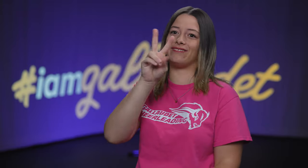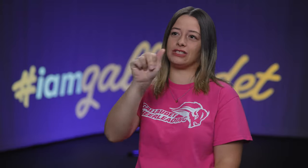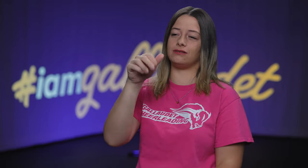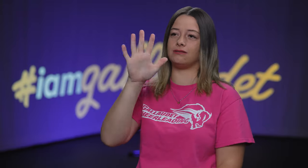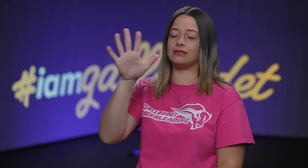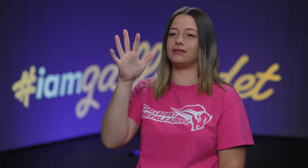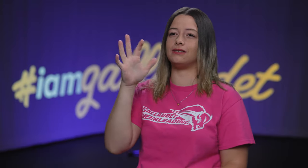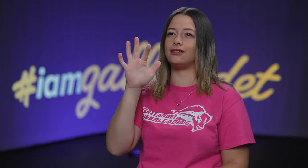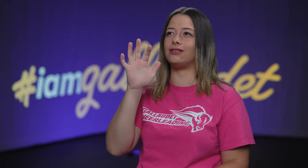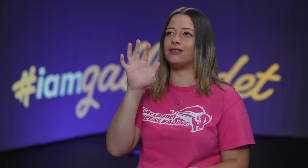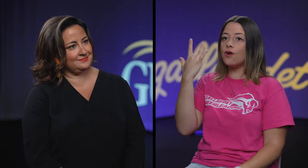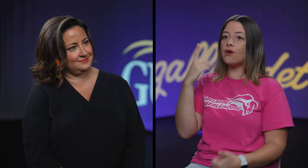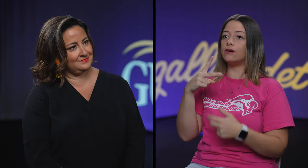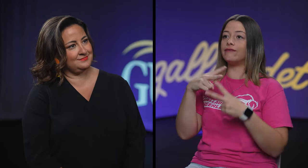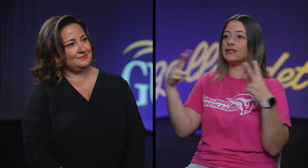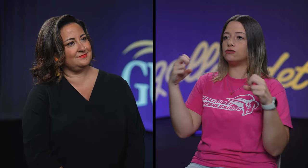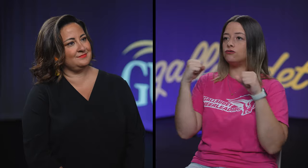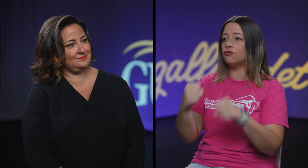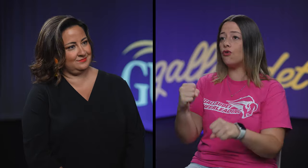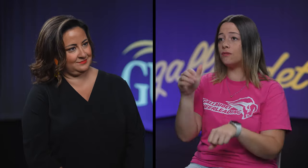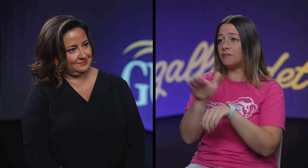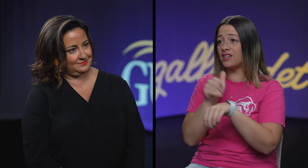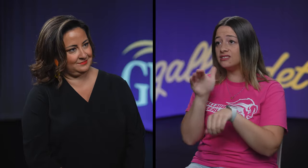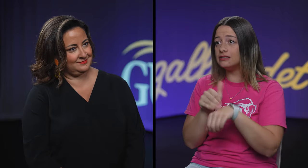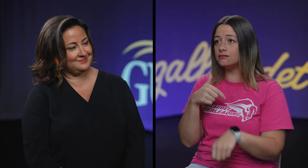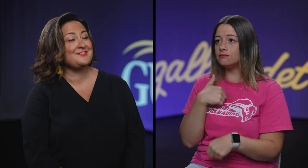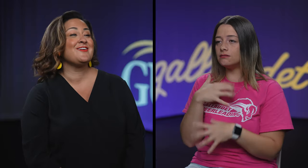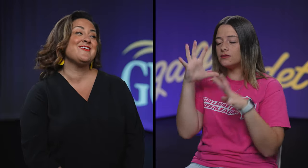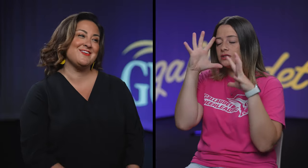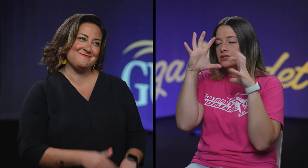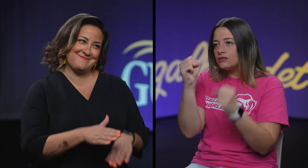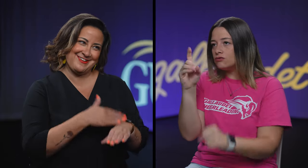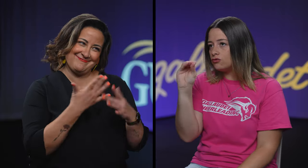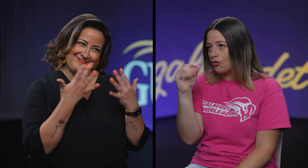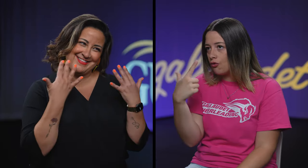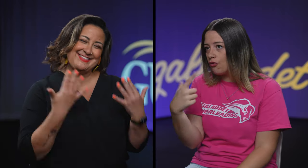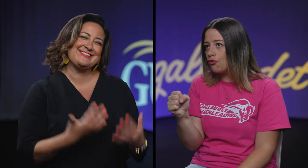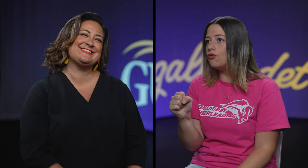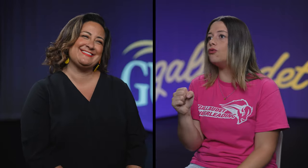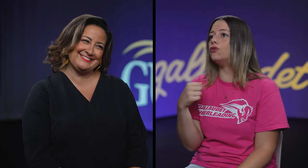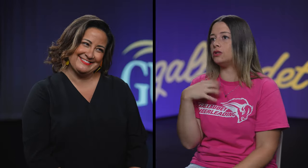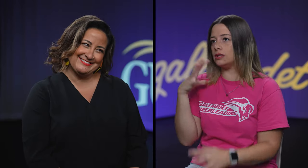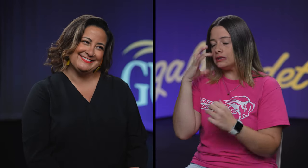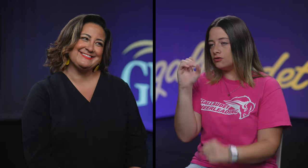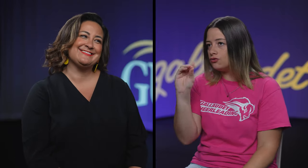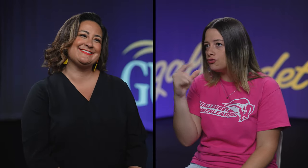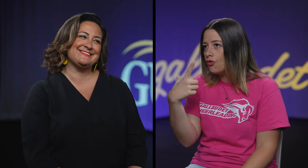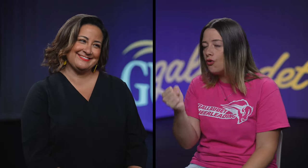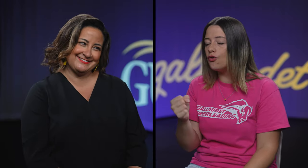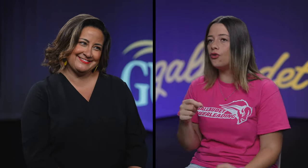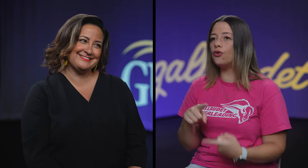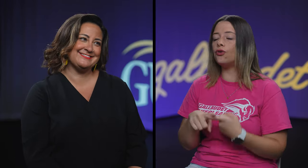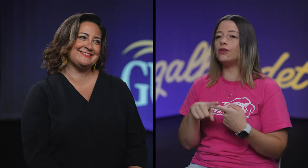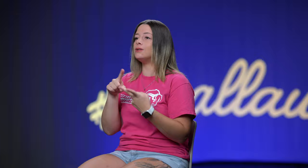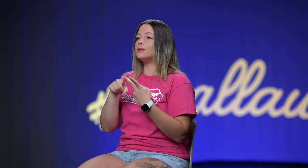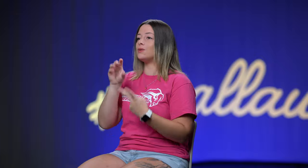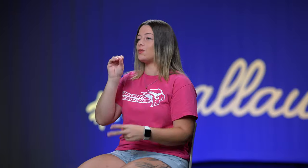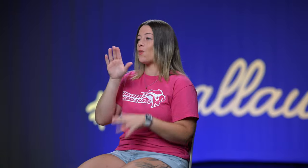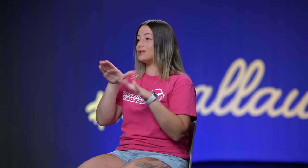Virginia. In the DMV, pets are huge. I love pets, especially dogs. Another thing is